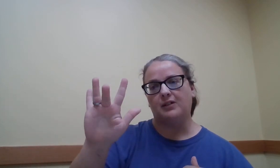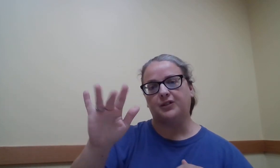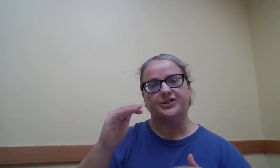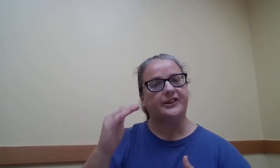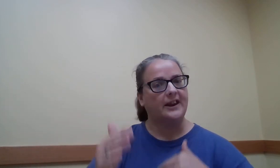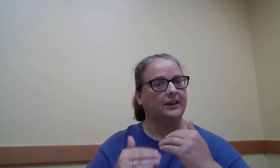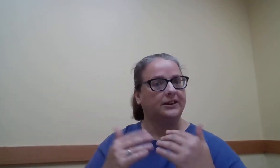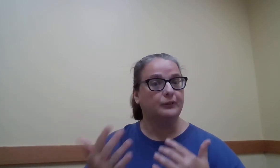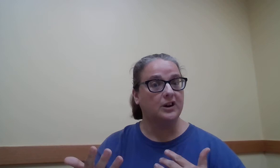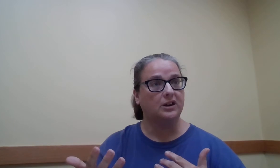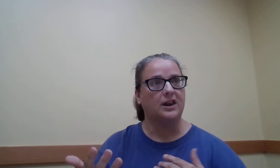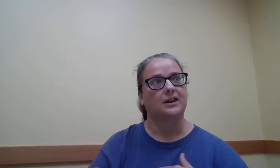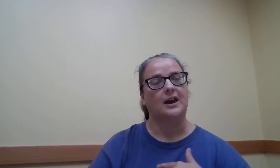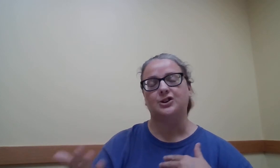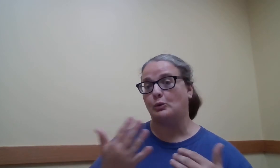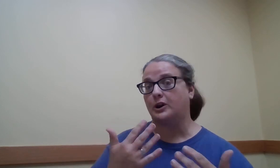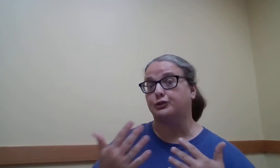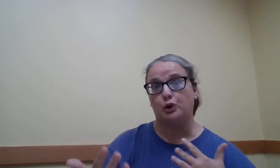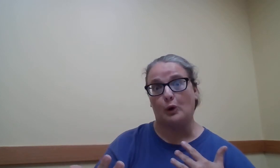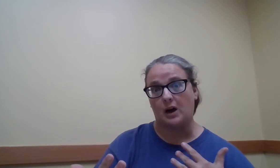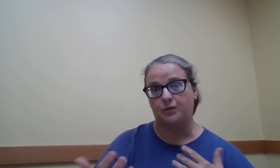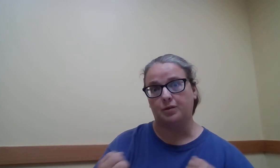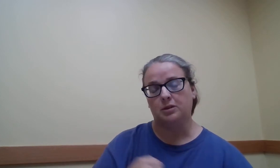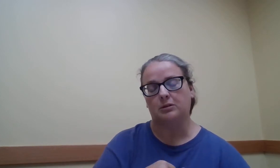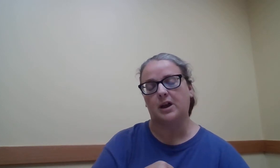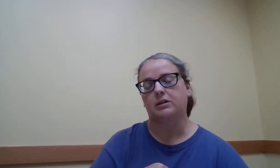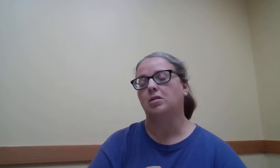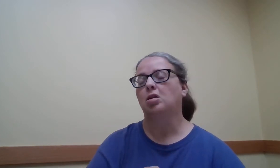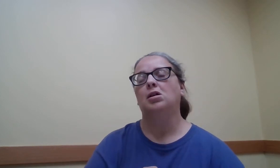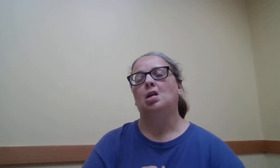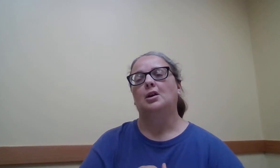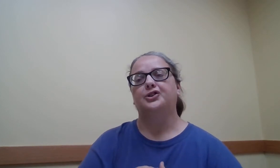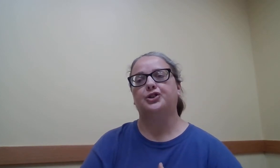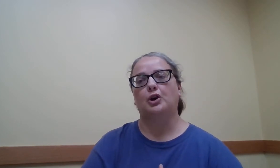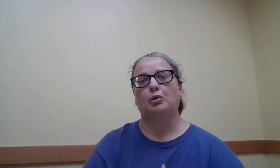is slightly different and I don't want to throw you off. Okay? So